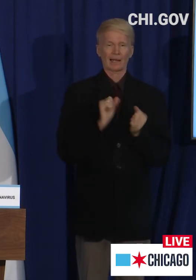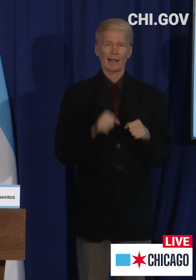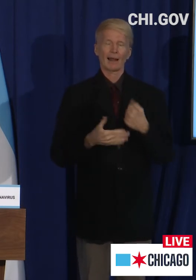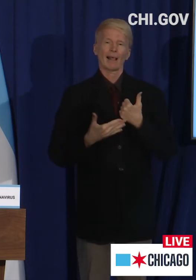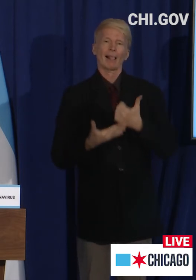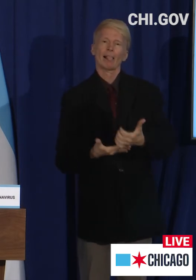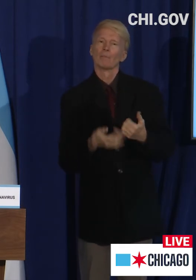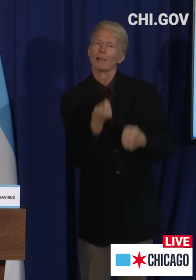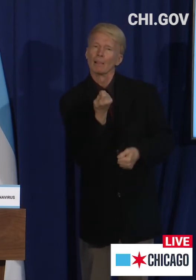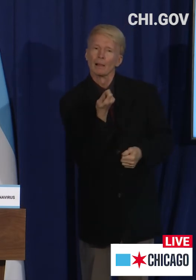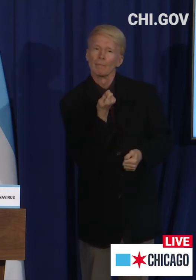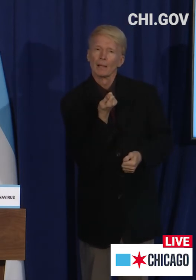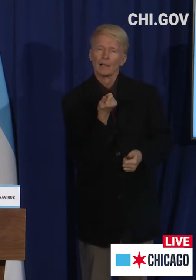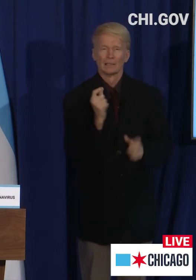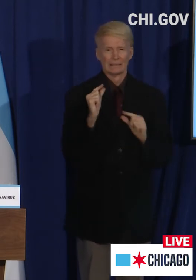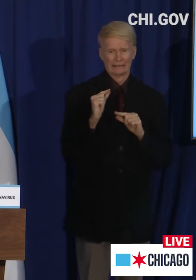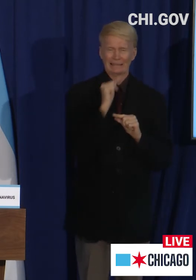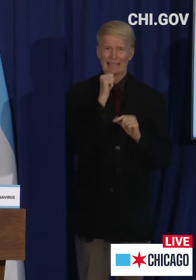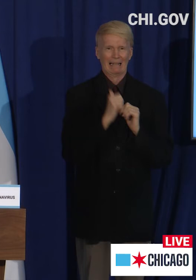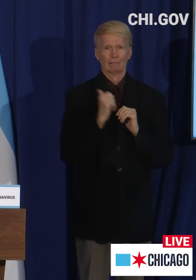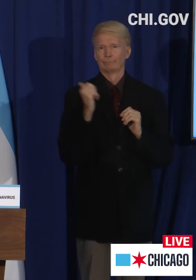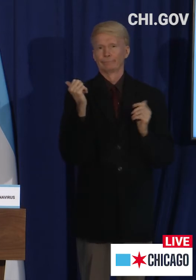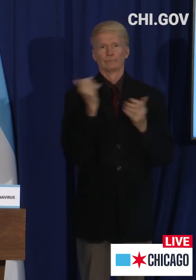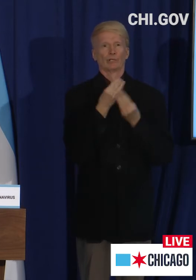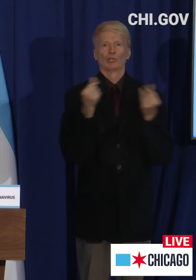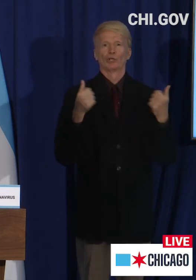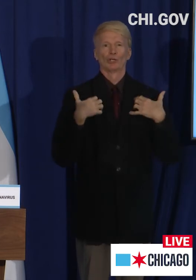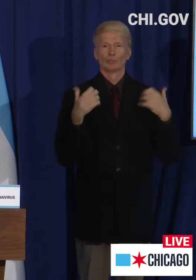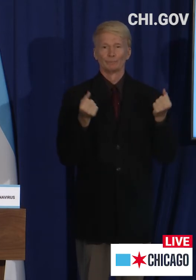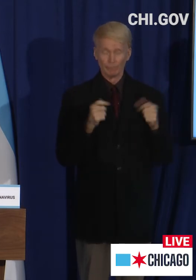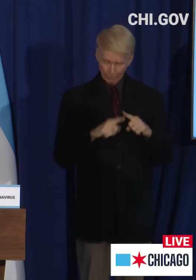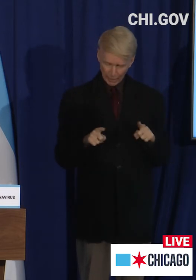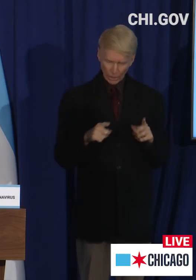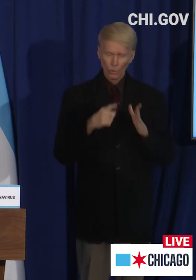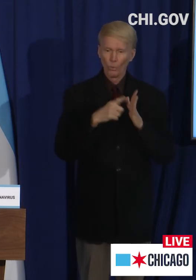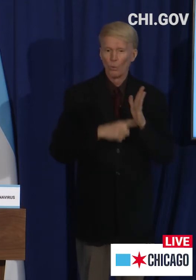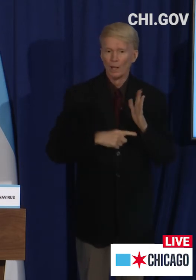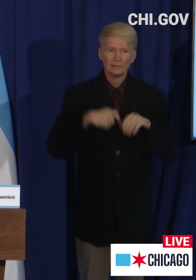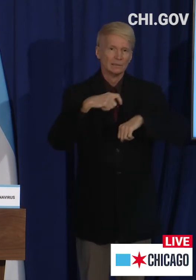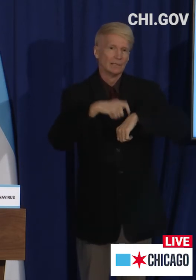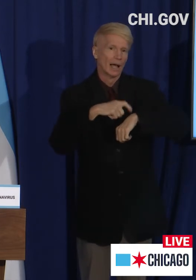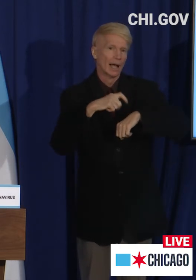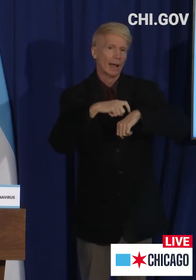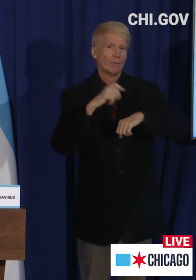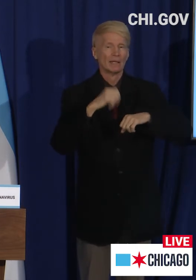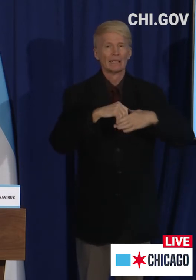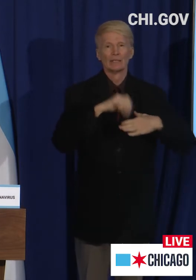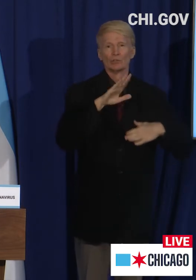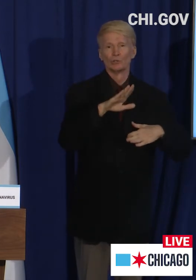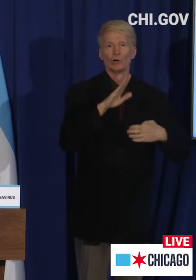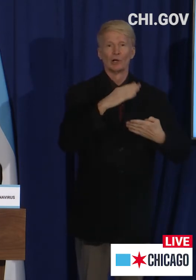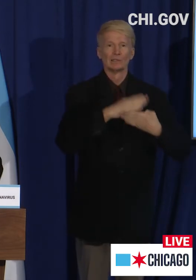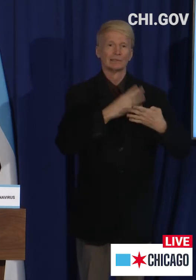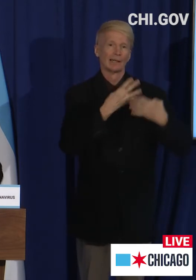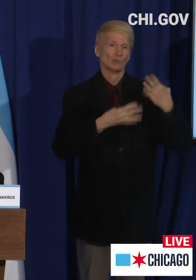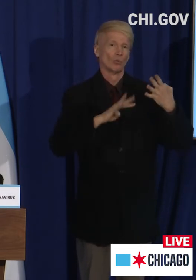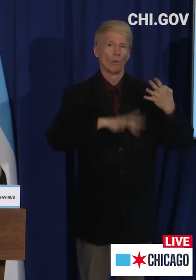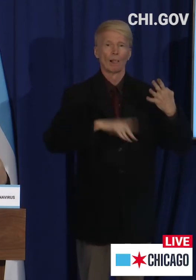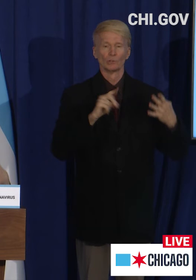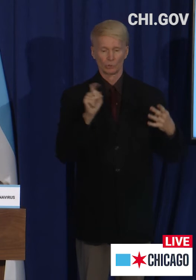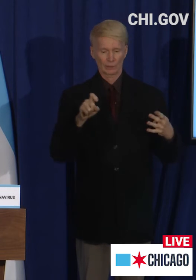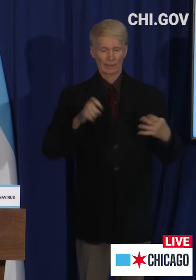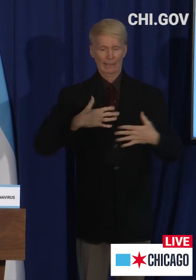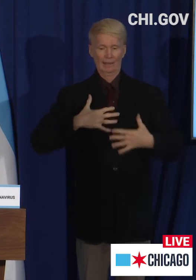for people who are critically ill. But we've also learned things about what is the best timing to put somebody on a ventilator. How do we position people or sort of